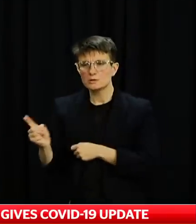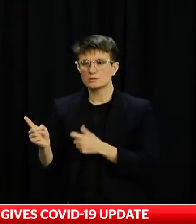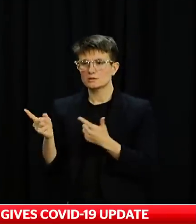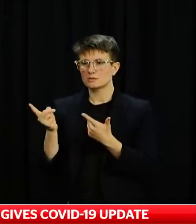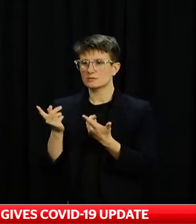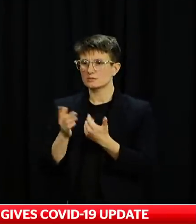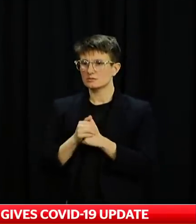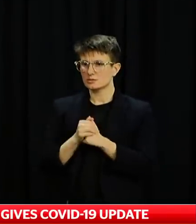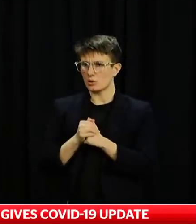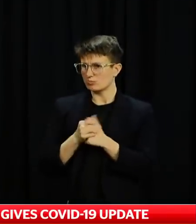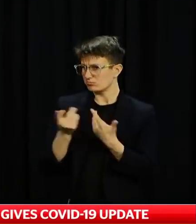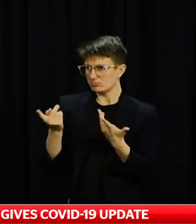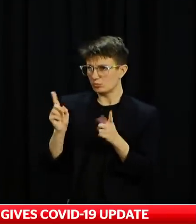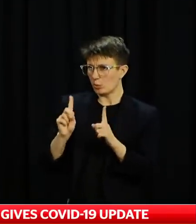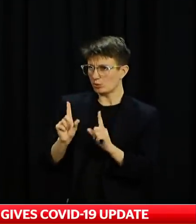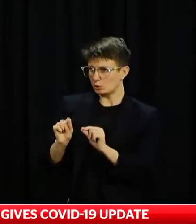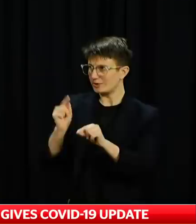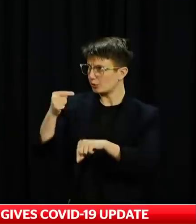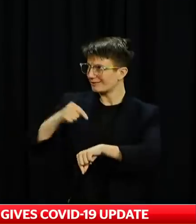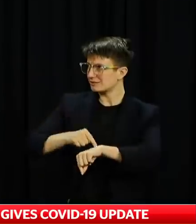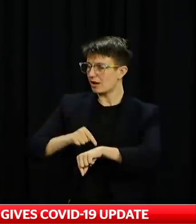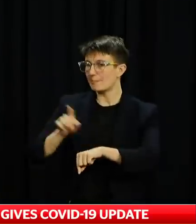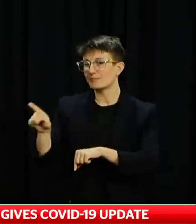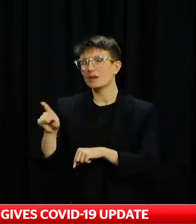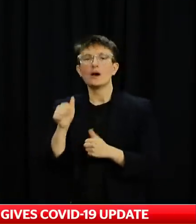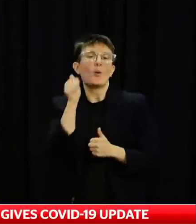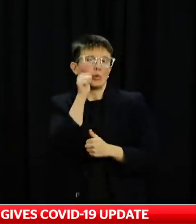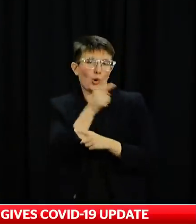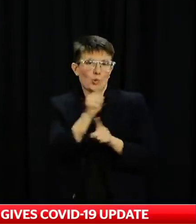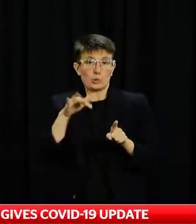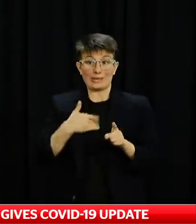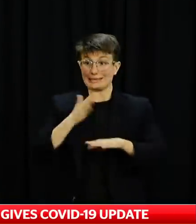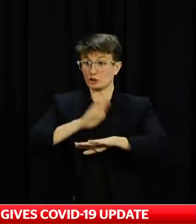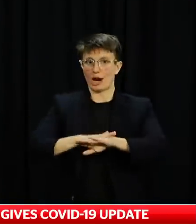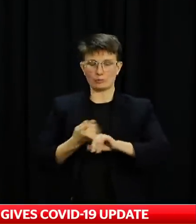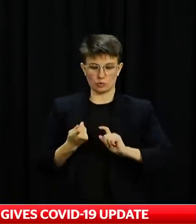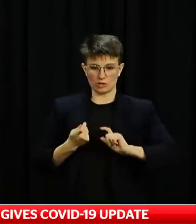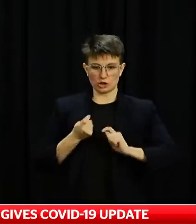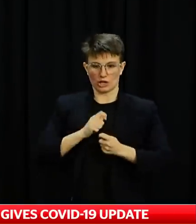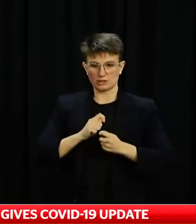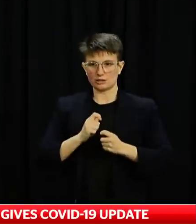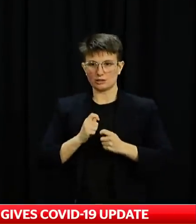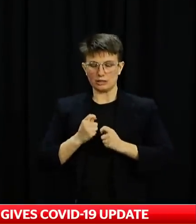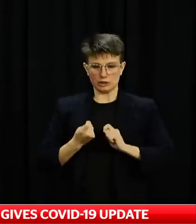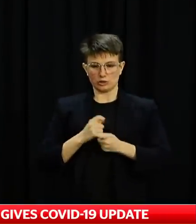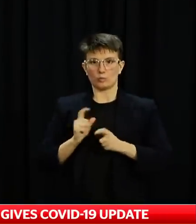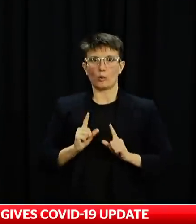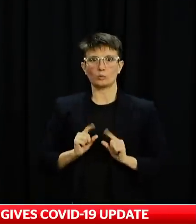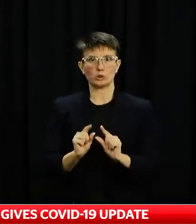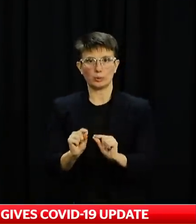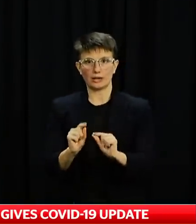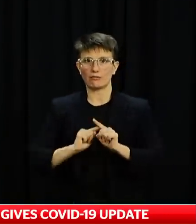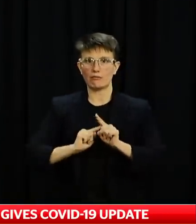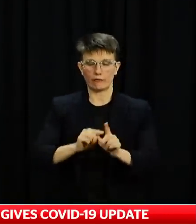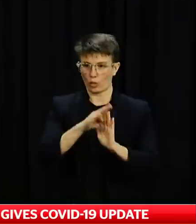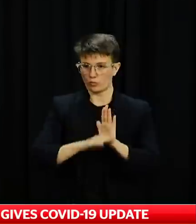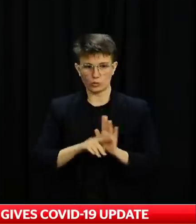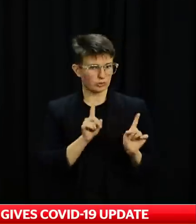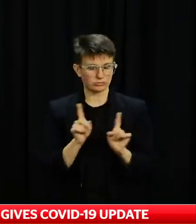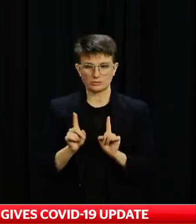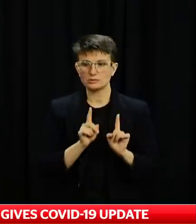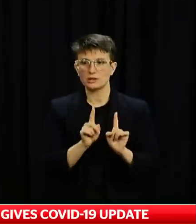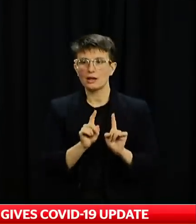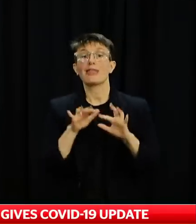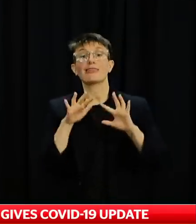need some time to adapt, but also people know now what the levels mean, and once that settling in period is done, then we